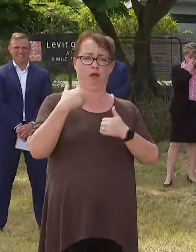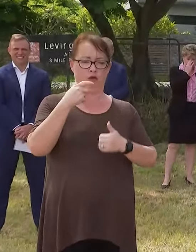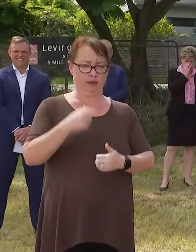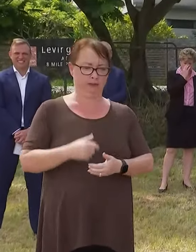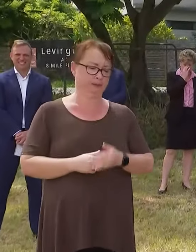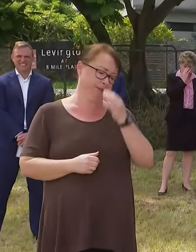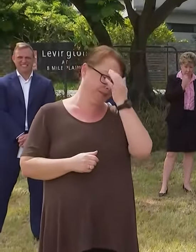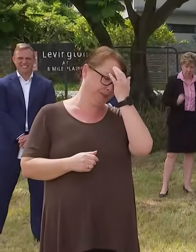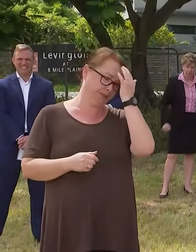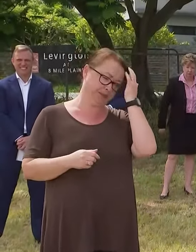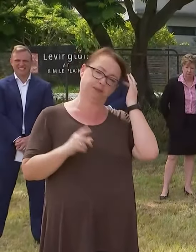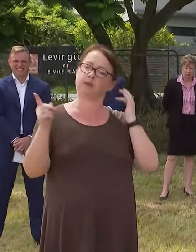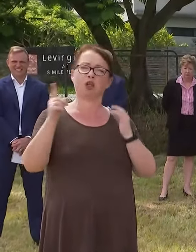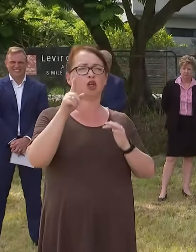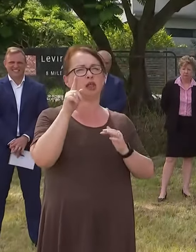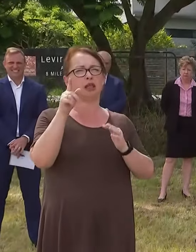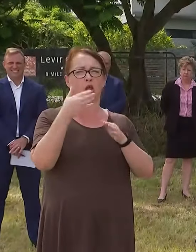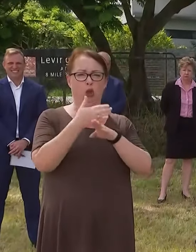Question for Charlie.